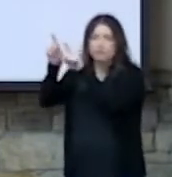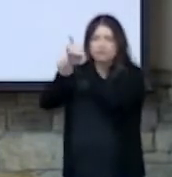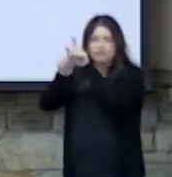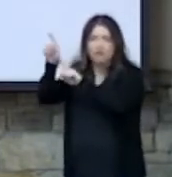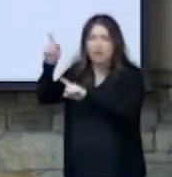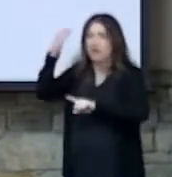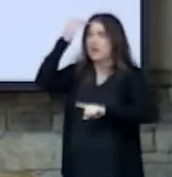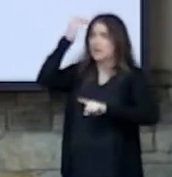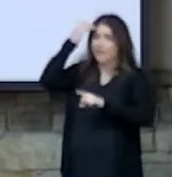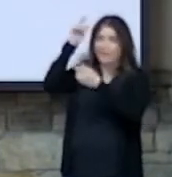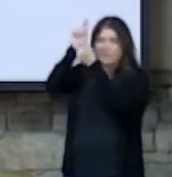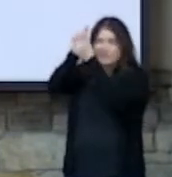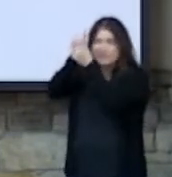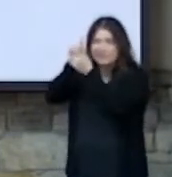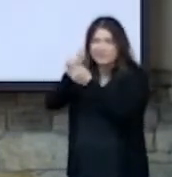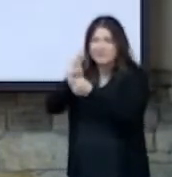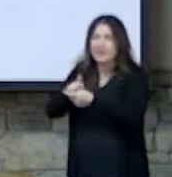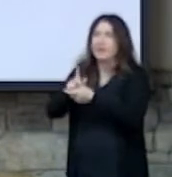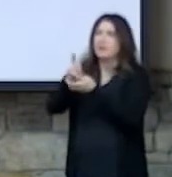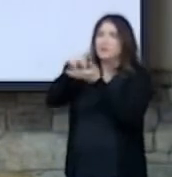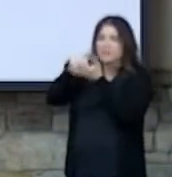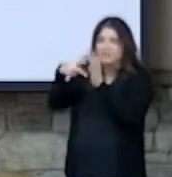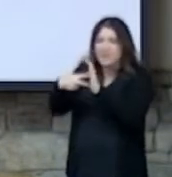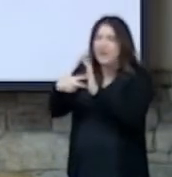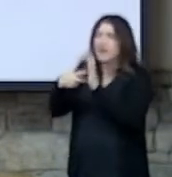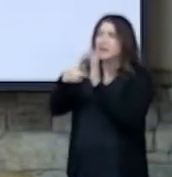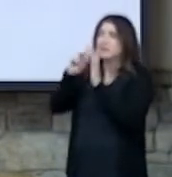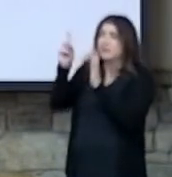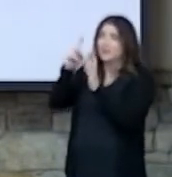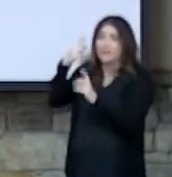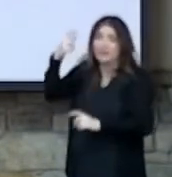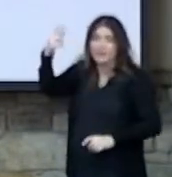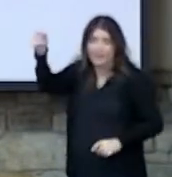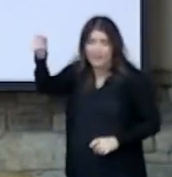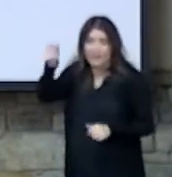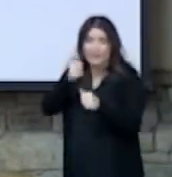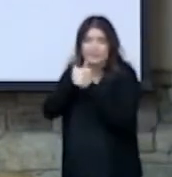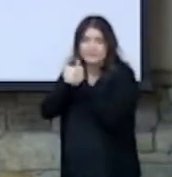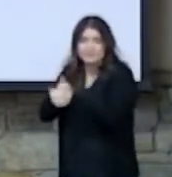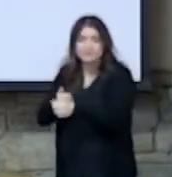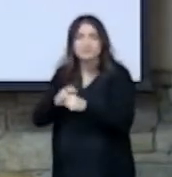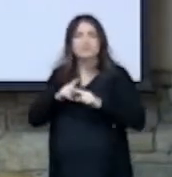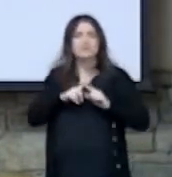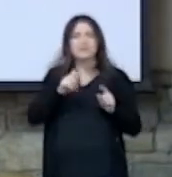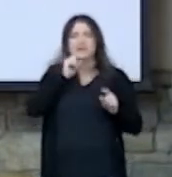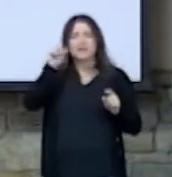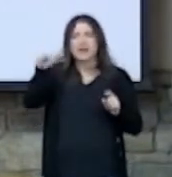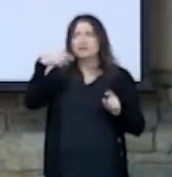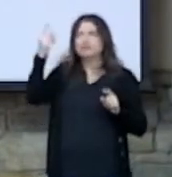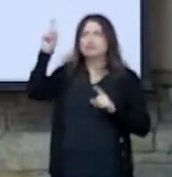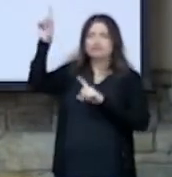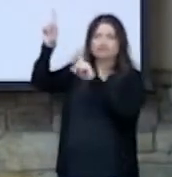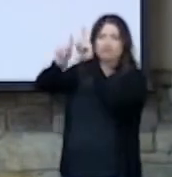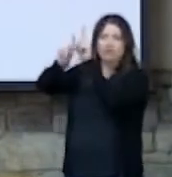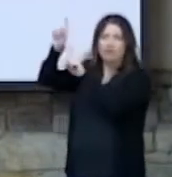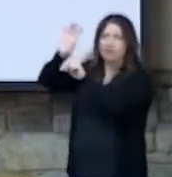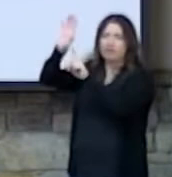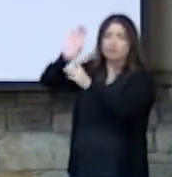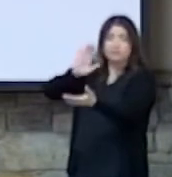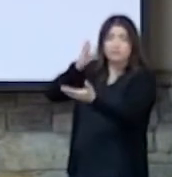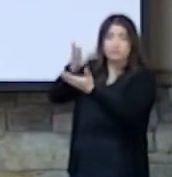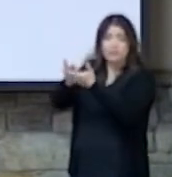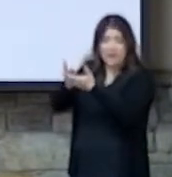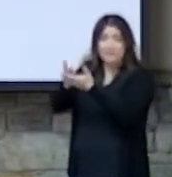level of detail they did what it meant and where to go. But it wasn't just the star when they got to